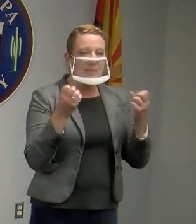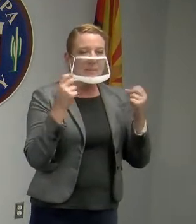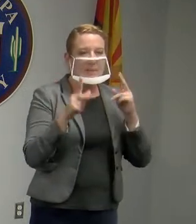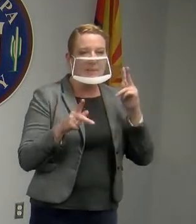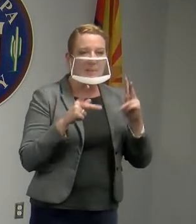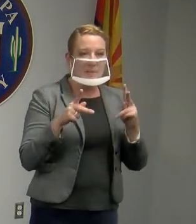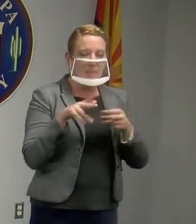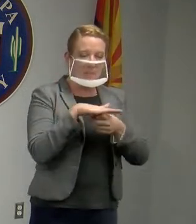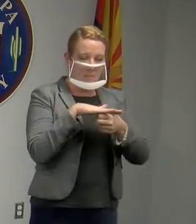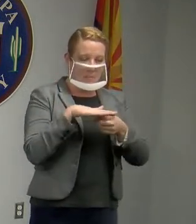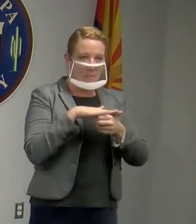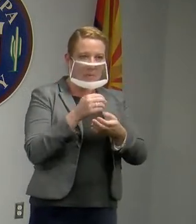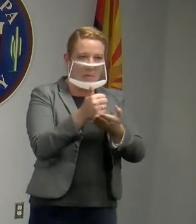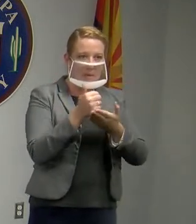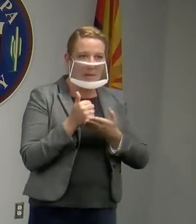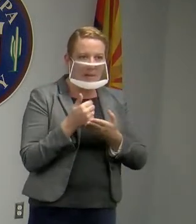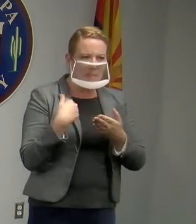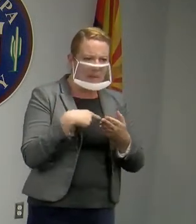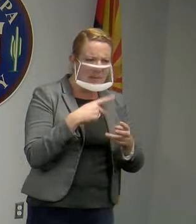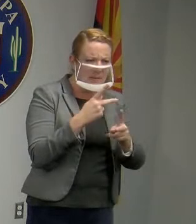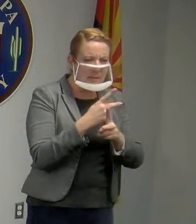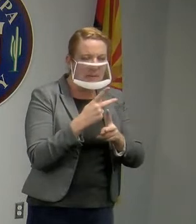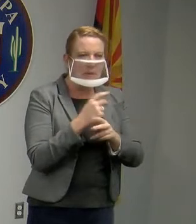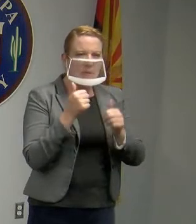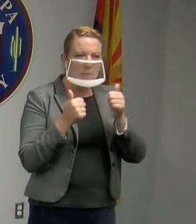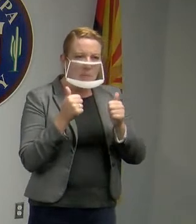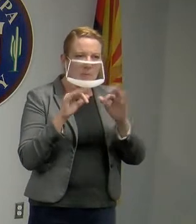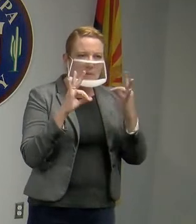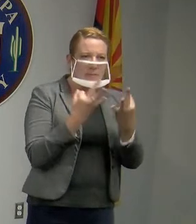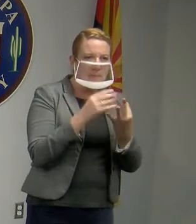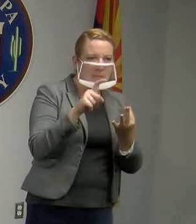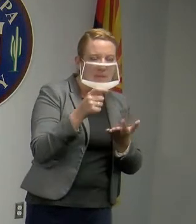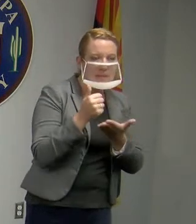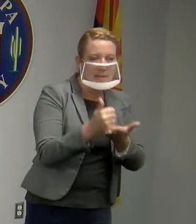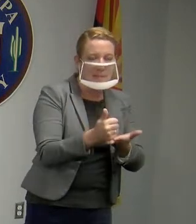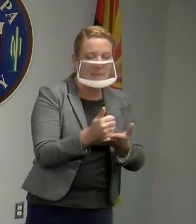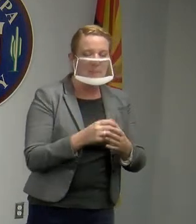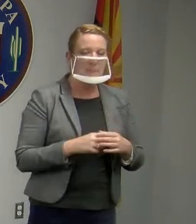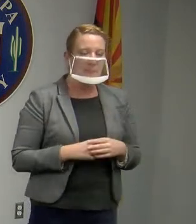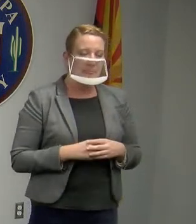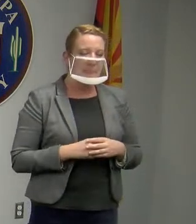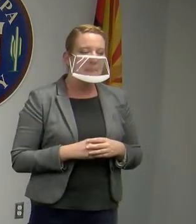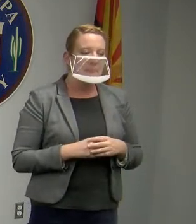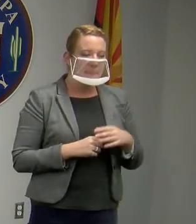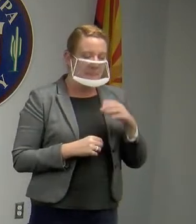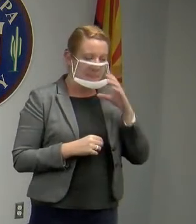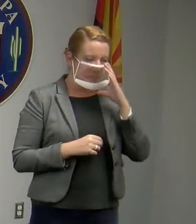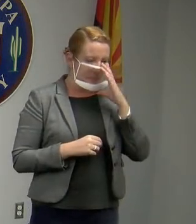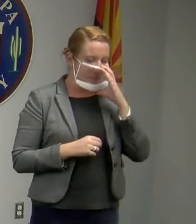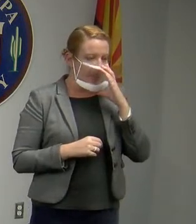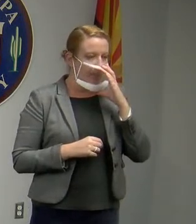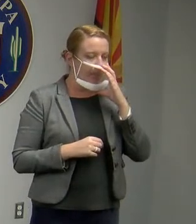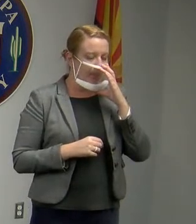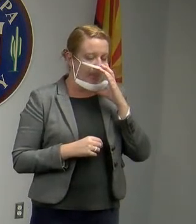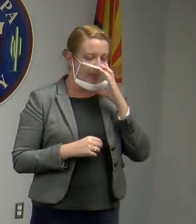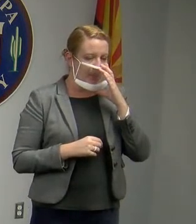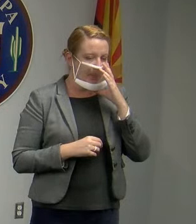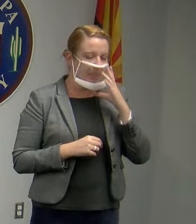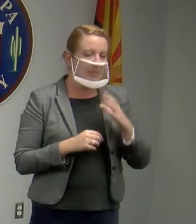local agencies that are going to be administering the program on our behalf. We've allocated some of the $30